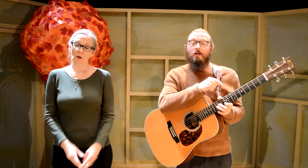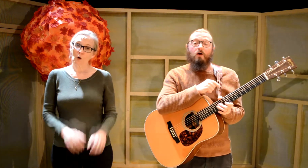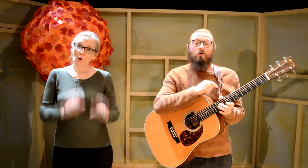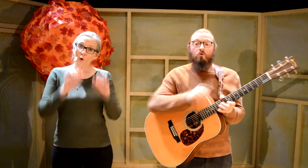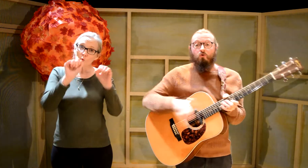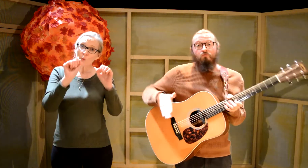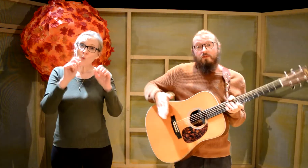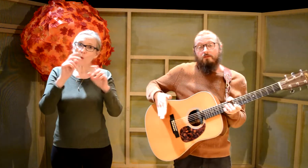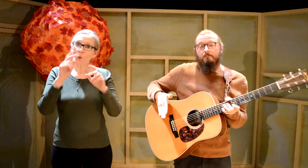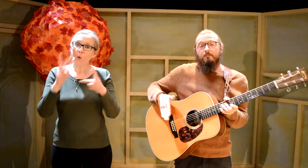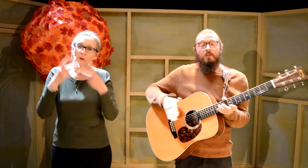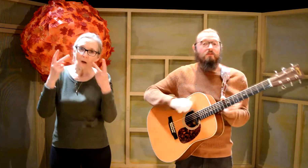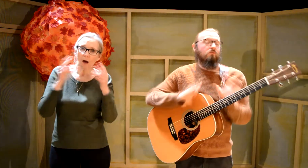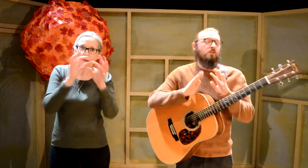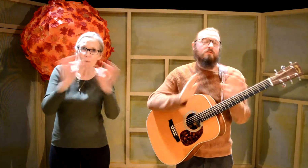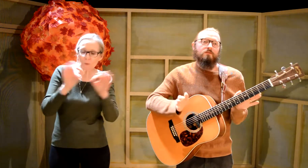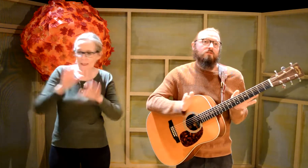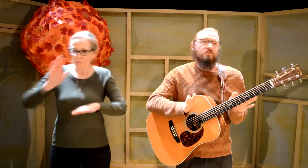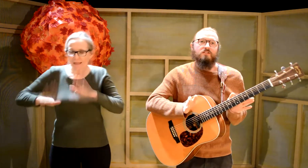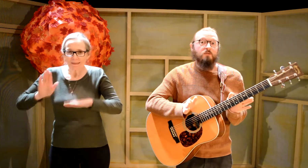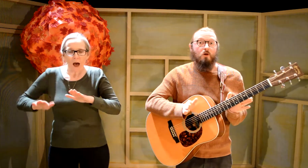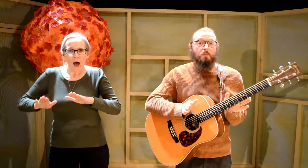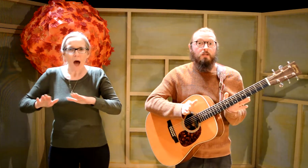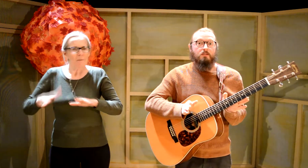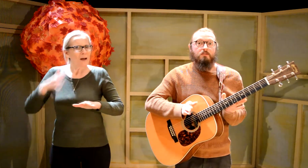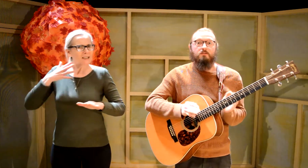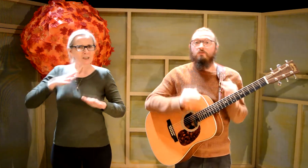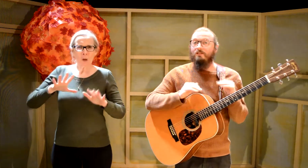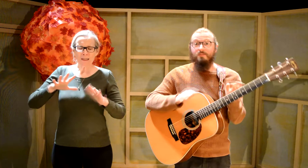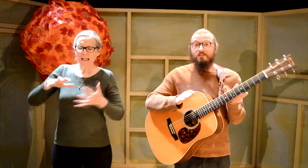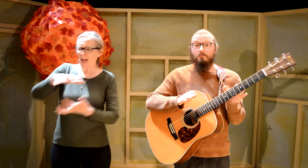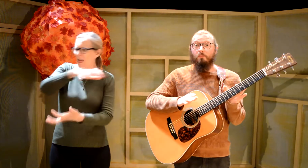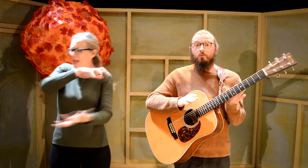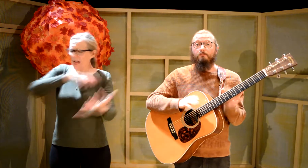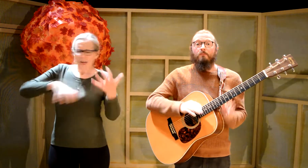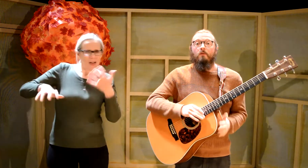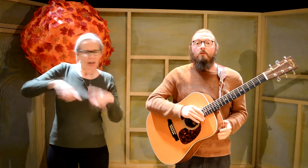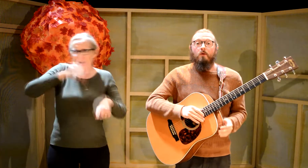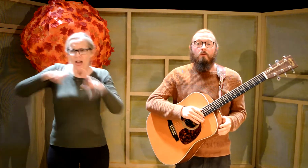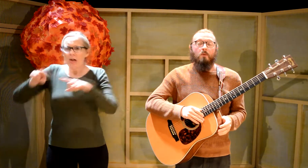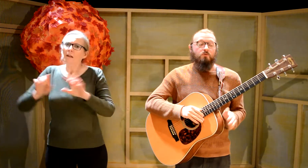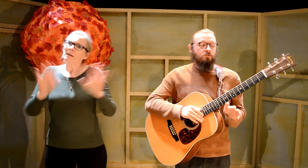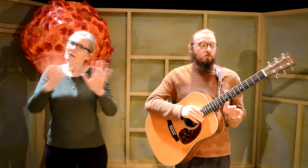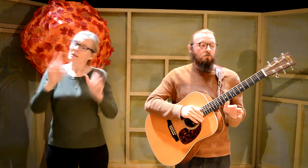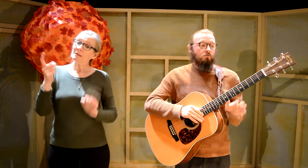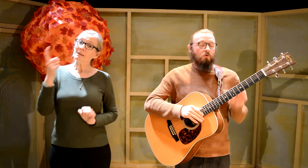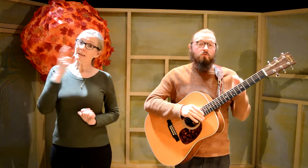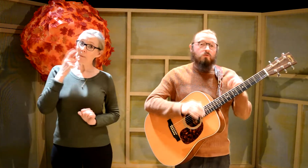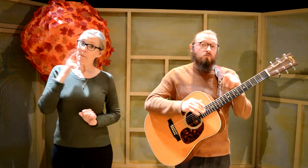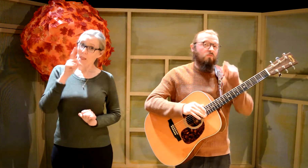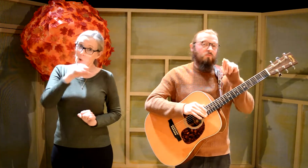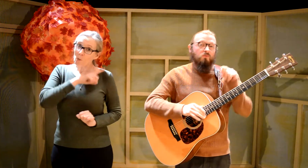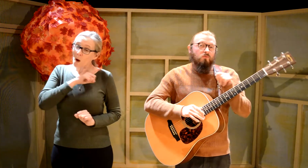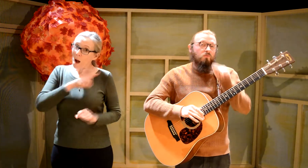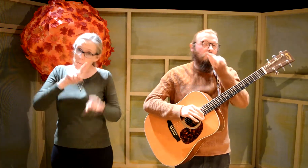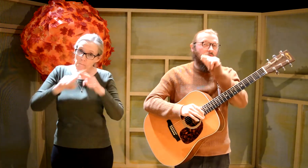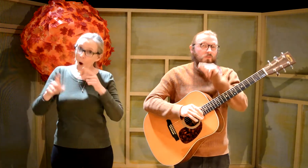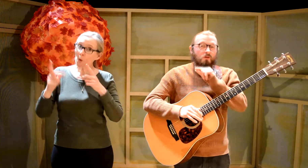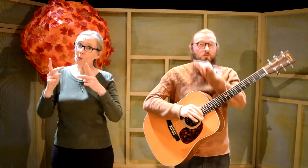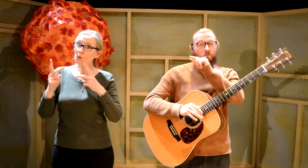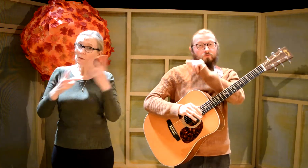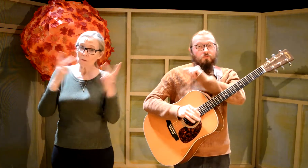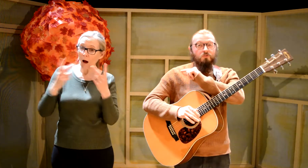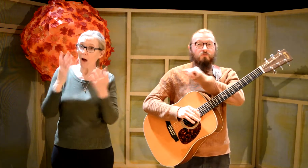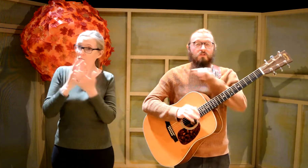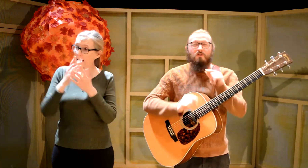melody or your rhythm, it doesn't need to be complicated. Keep it simple. Most songs only use a few notes